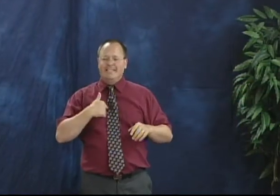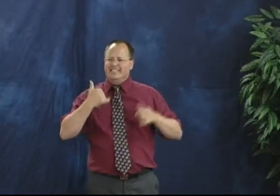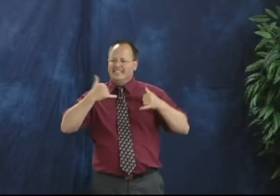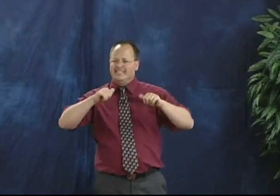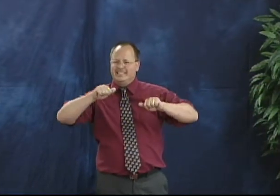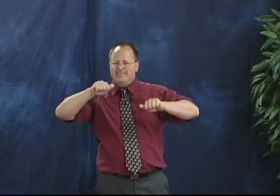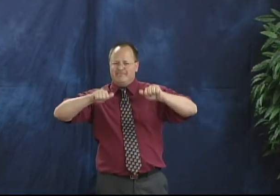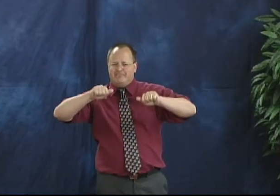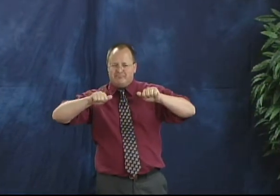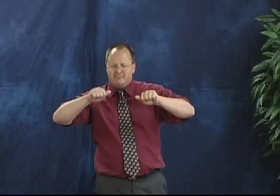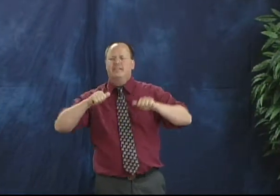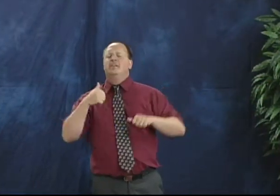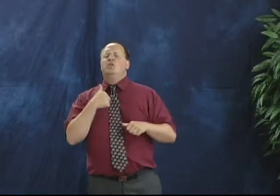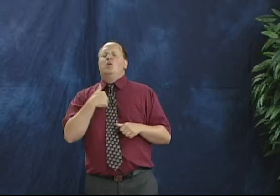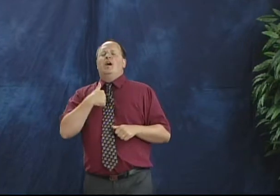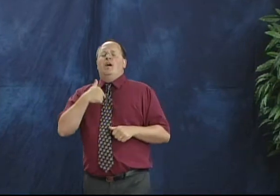So this is a beautiful doctrine.